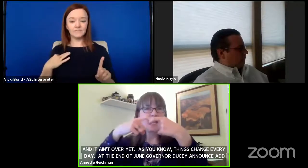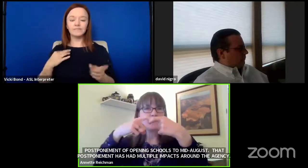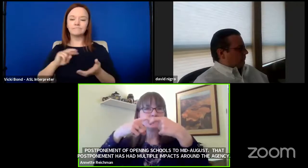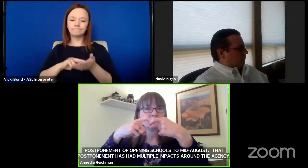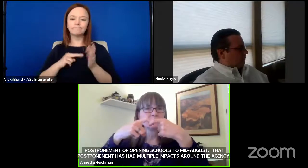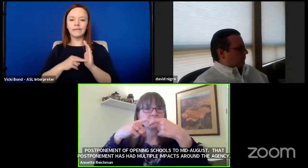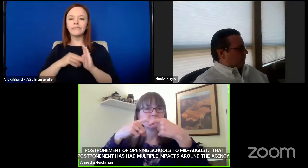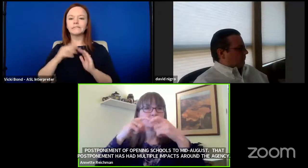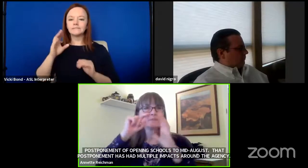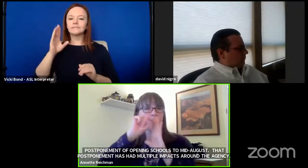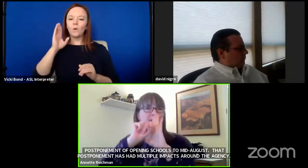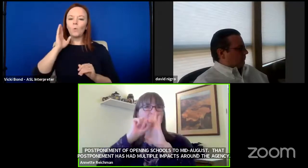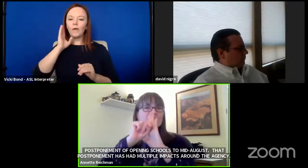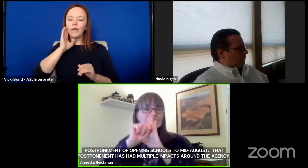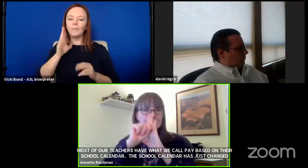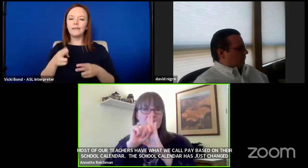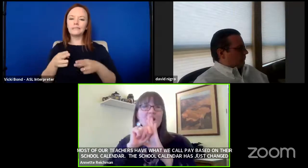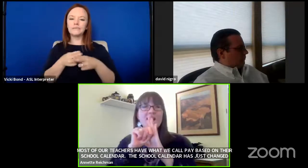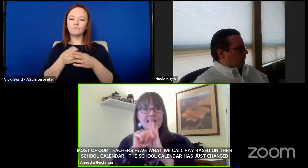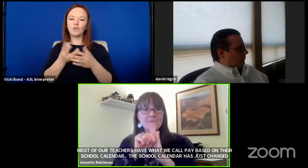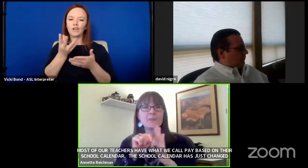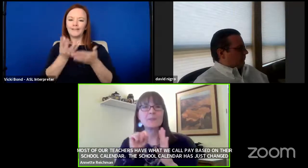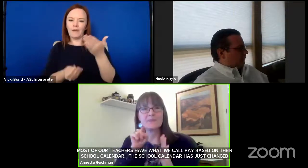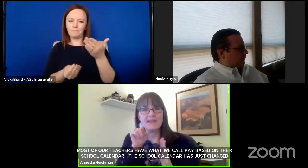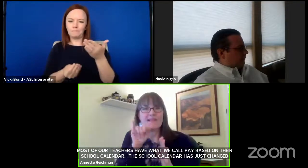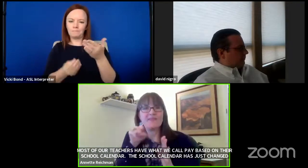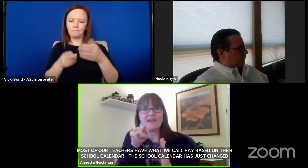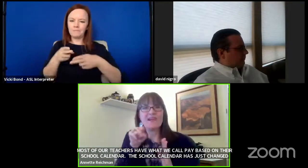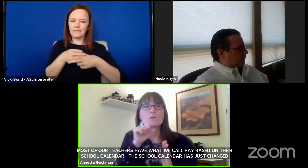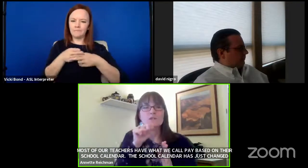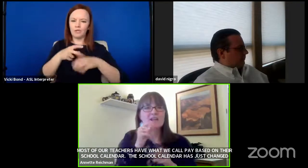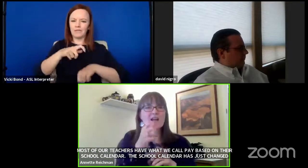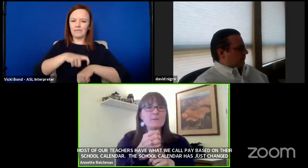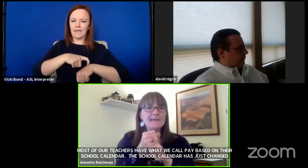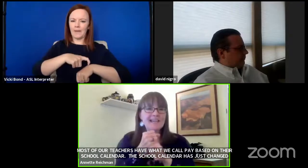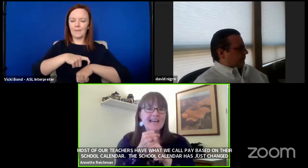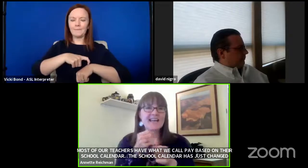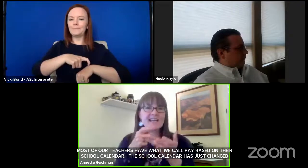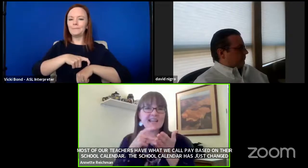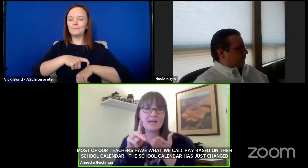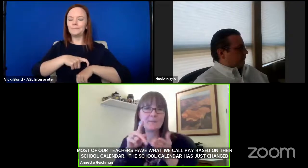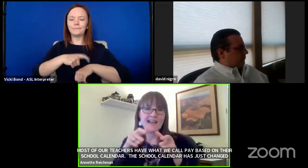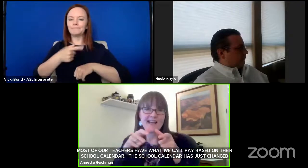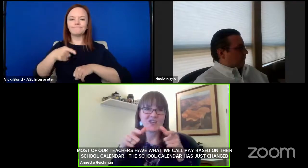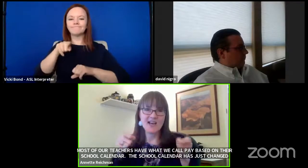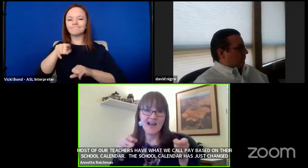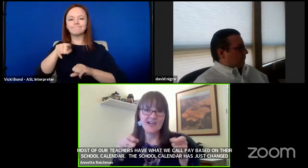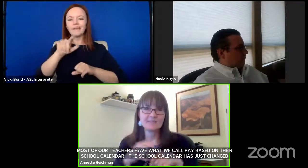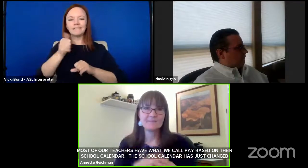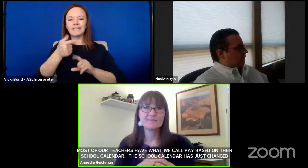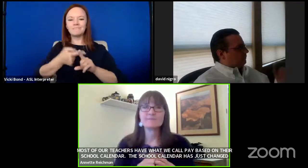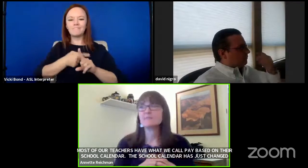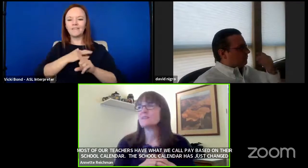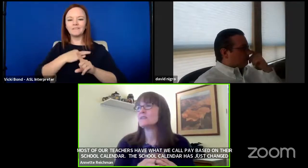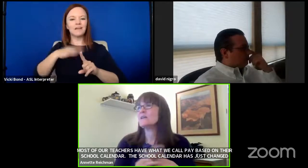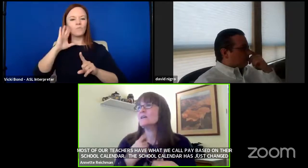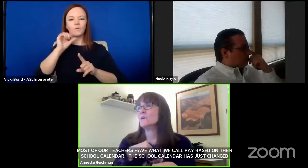a gap, a period of time that they will not be getting a